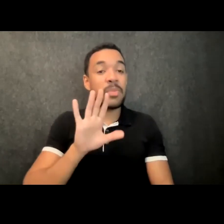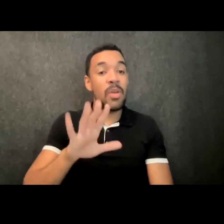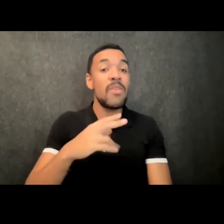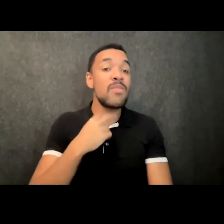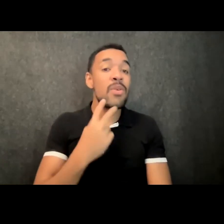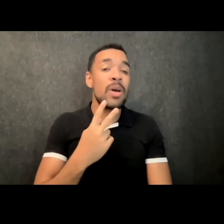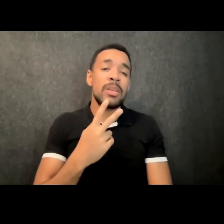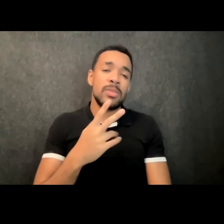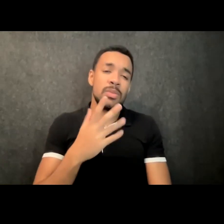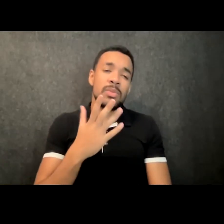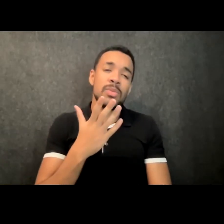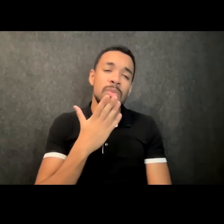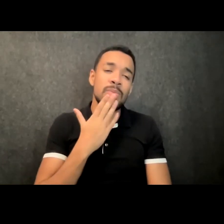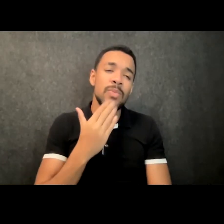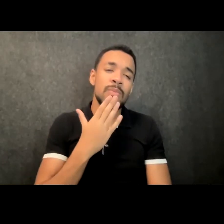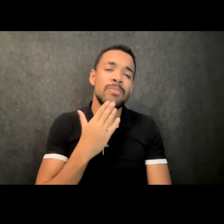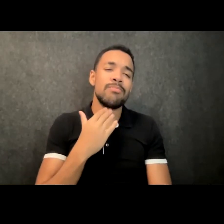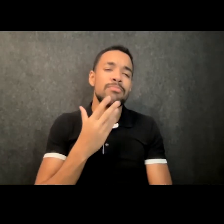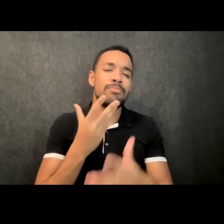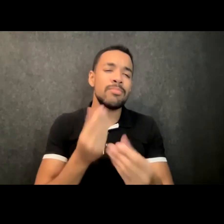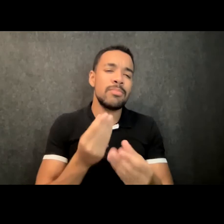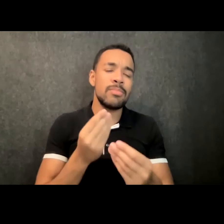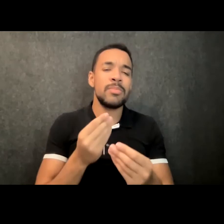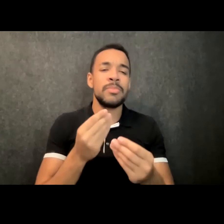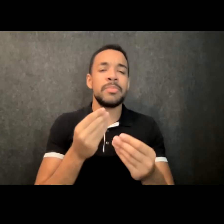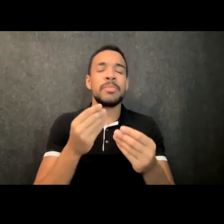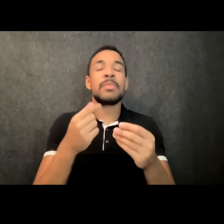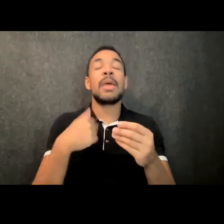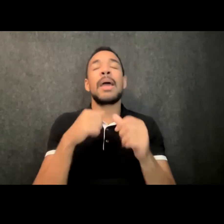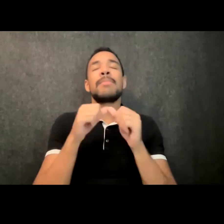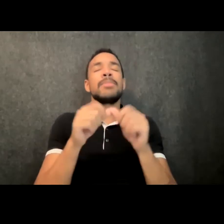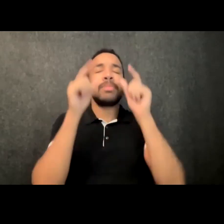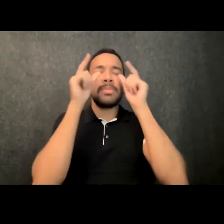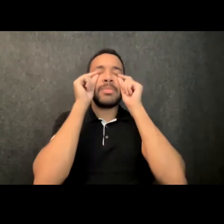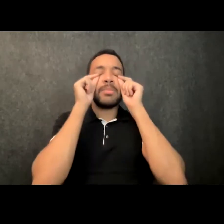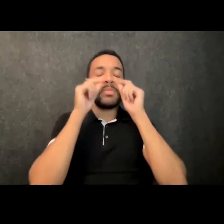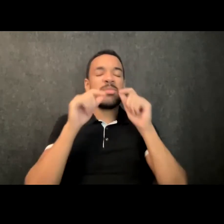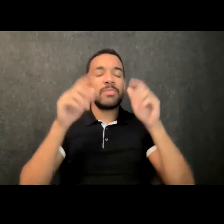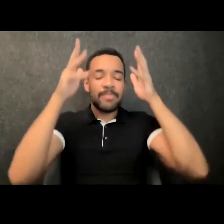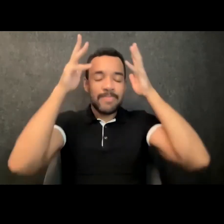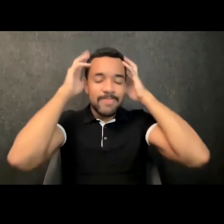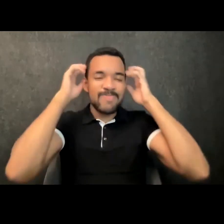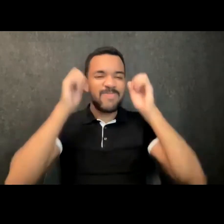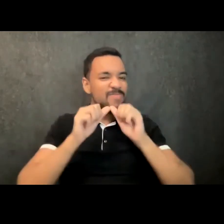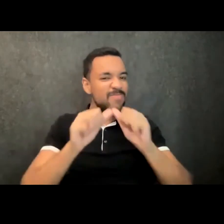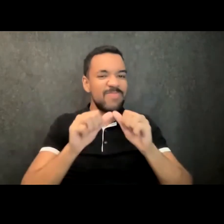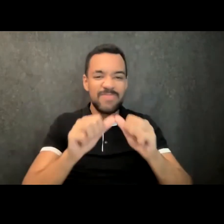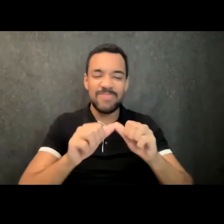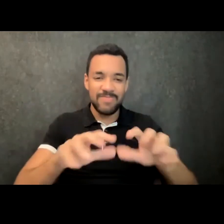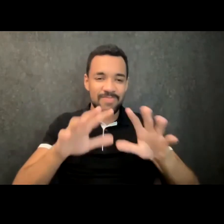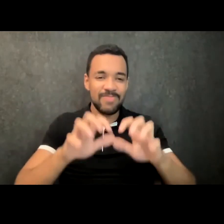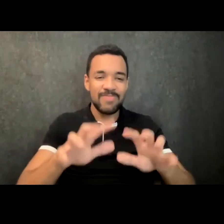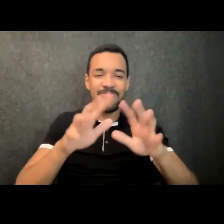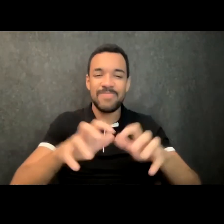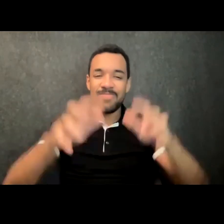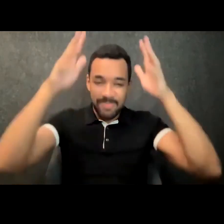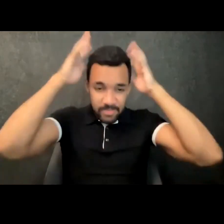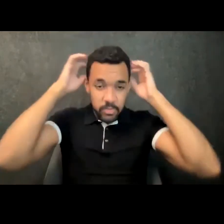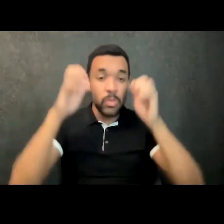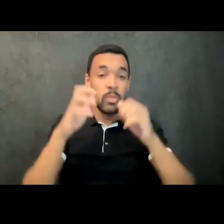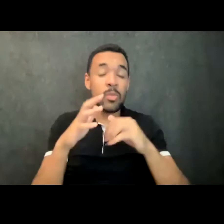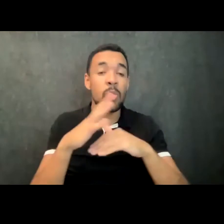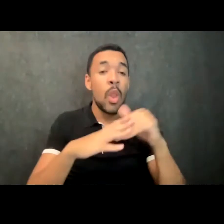squirted conditioner into her hands. I kept my eyes shut. The water was off now. Crystal ran oil slick lotion through my